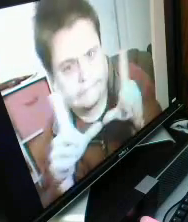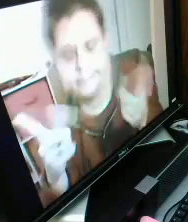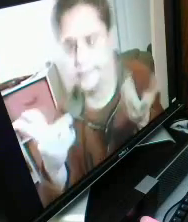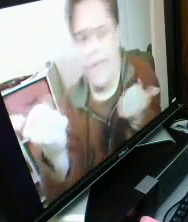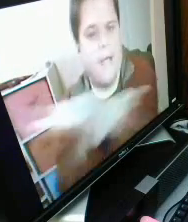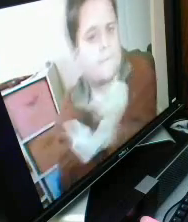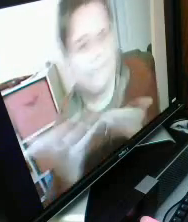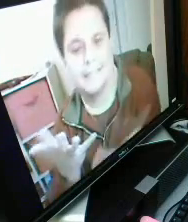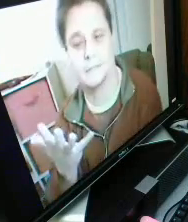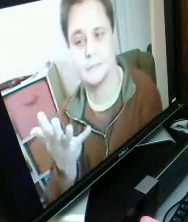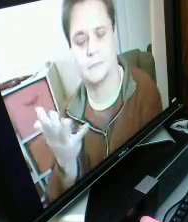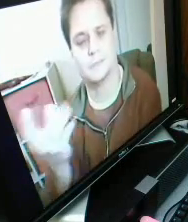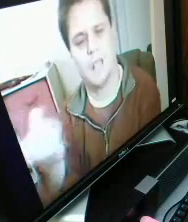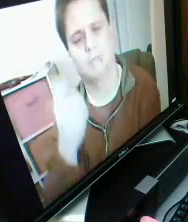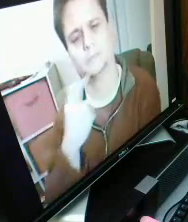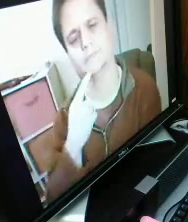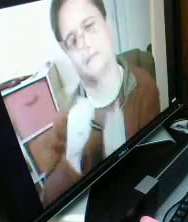There were a lot of applicants.